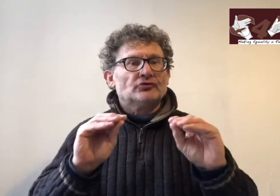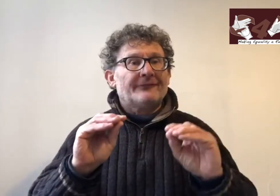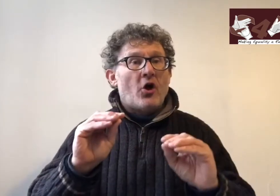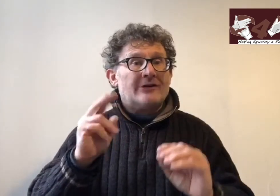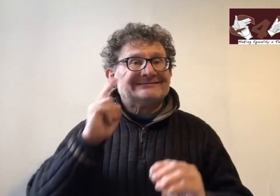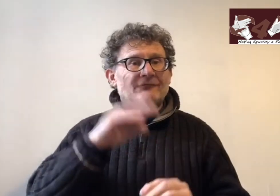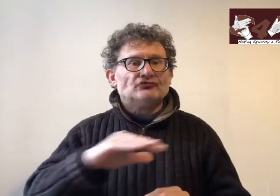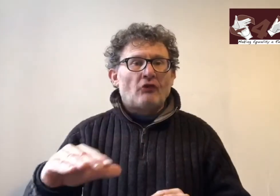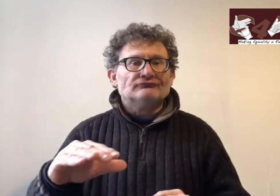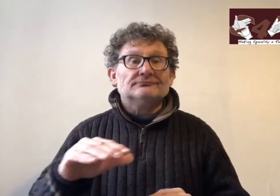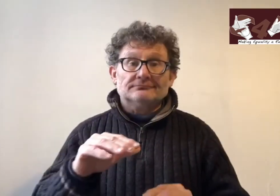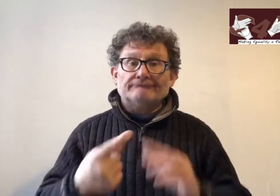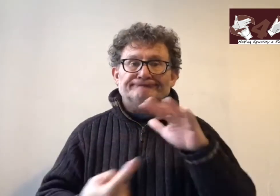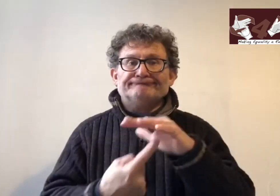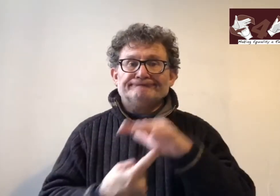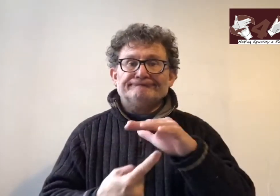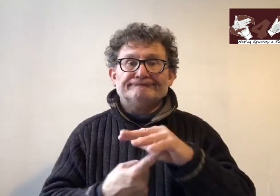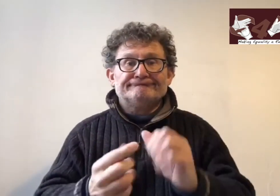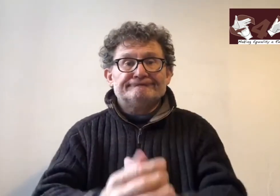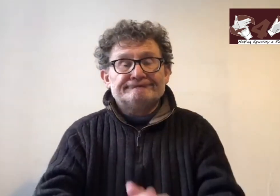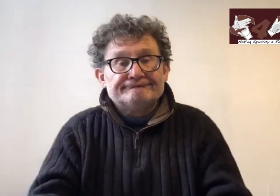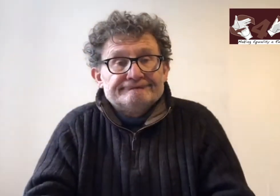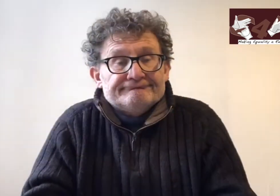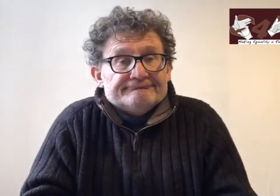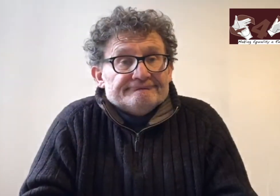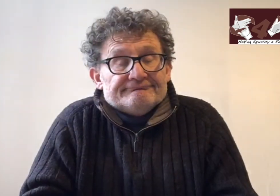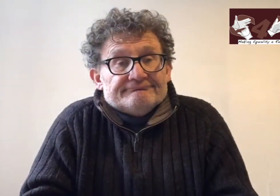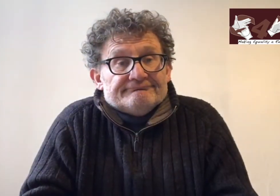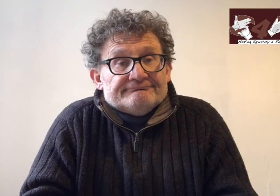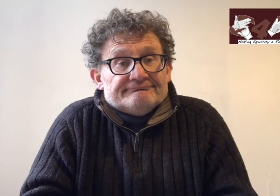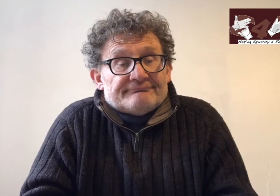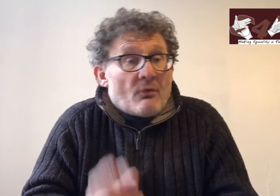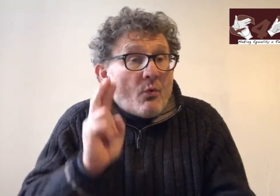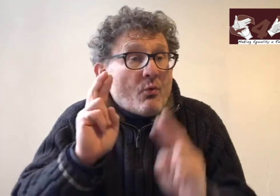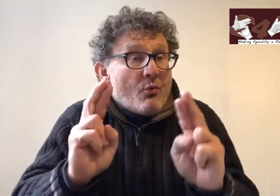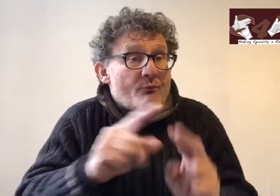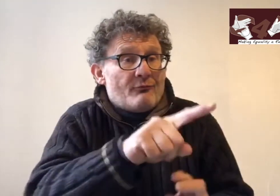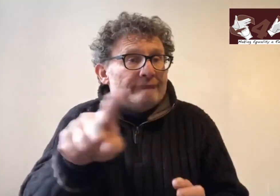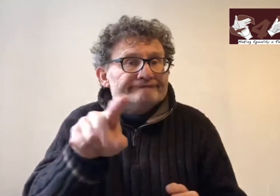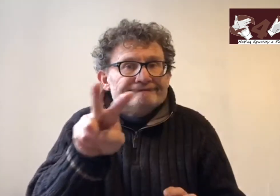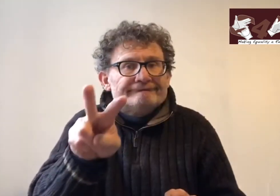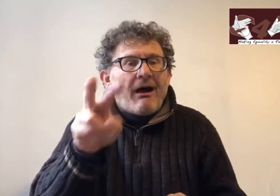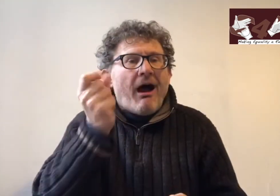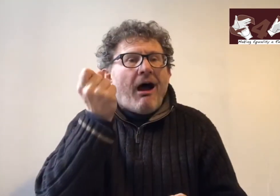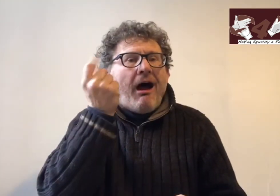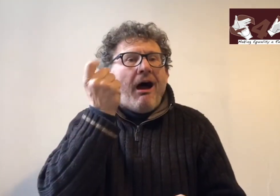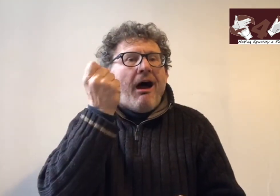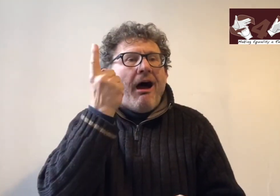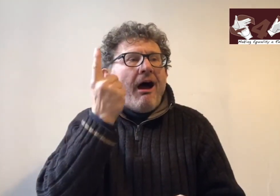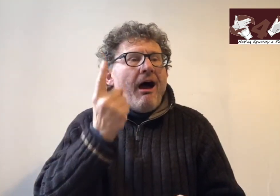I'm very passionate about education for deaf children. It's so paramount, isn't it, education? So I'm hoping for you today, this has given you some insights